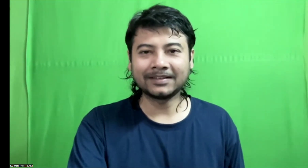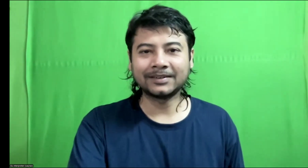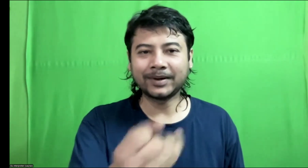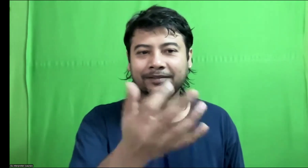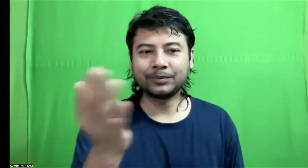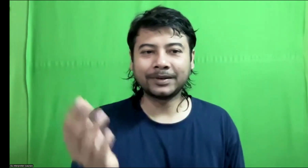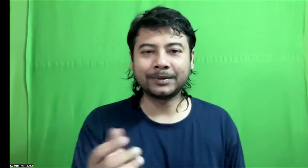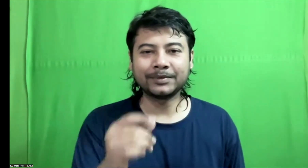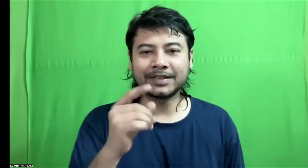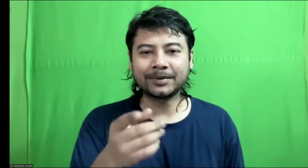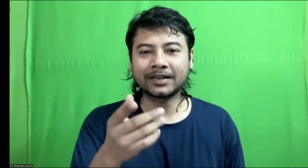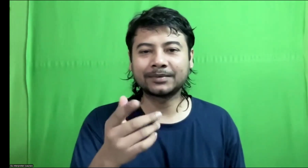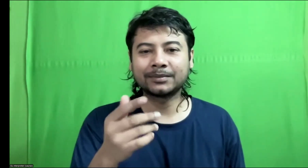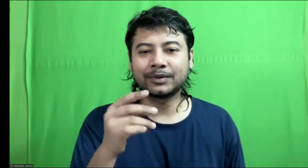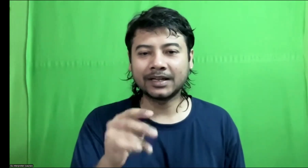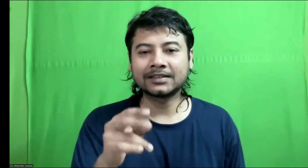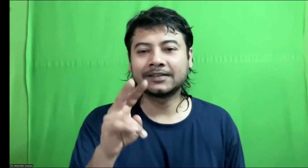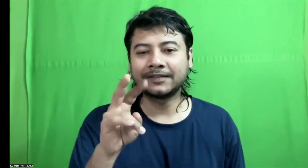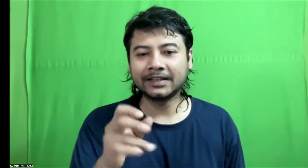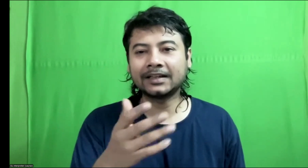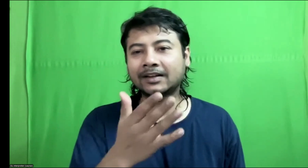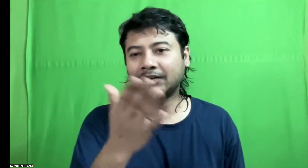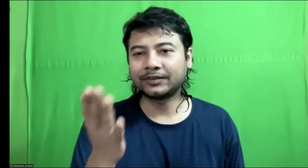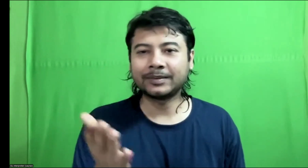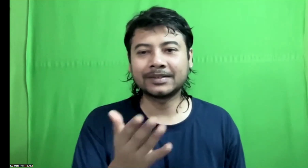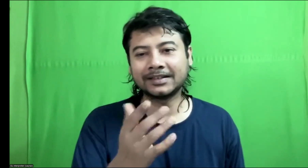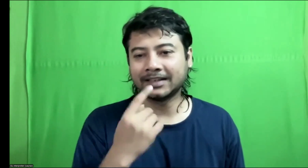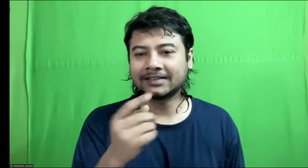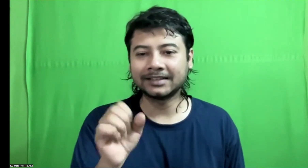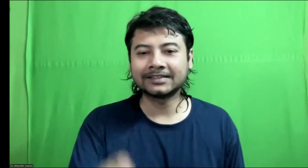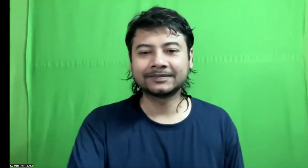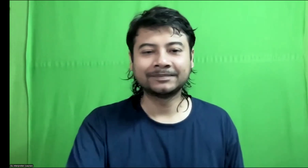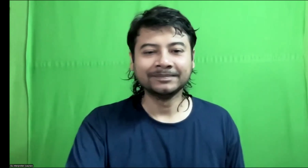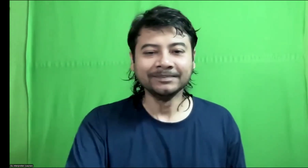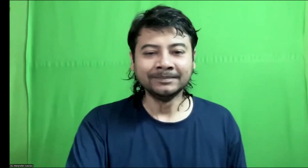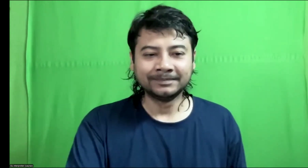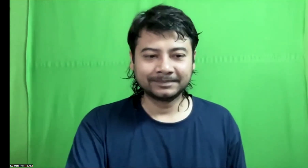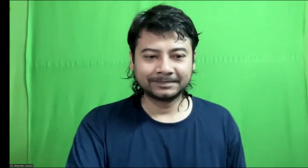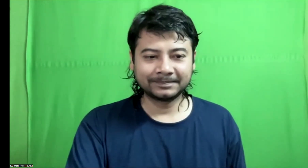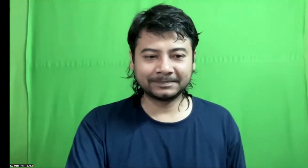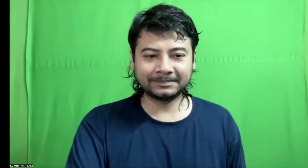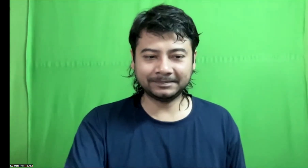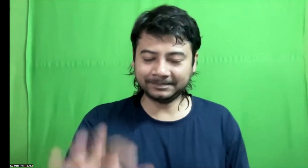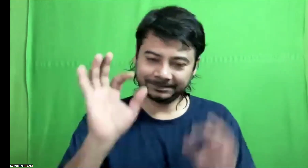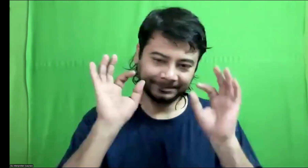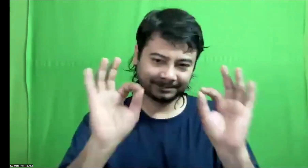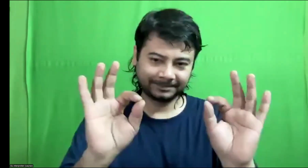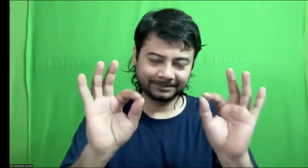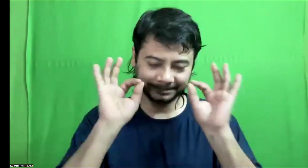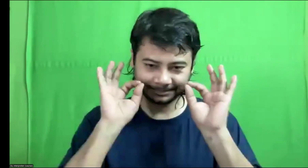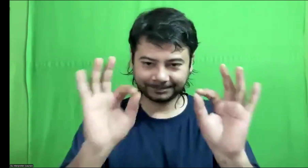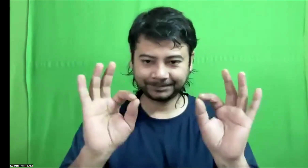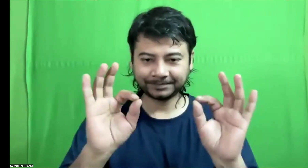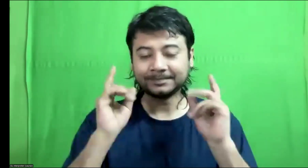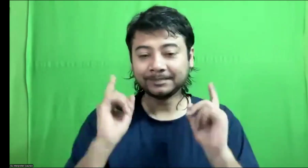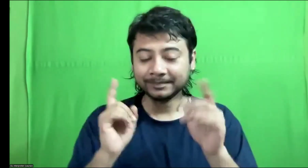Yes, Mataji, quite a few many people. Jai Prakash Prabhu, Nilachal, Vinita, all of them are saying yes. Great, very nice. I'm very happy. So